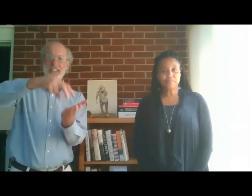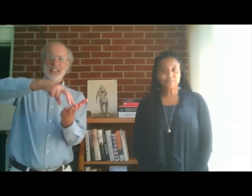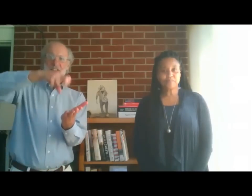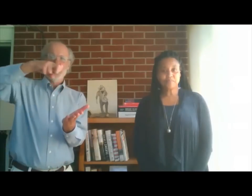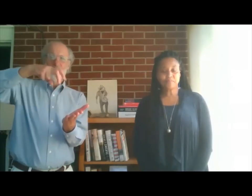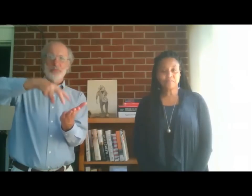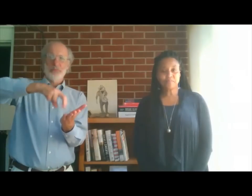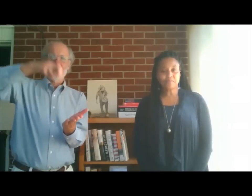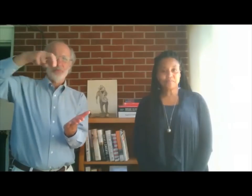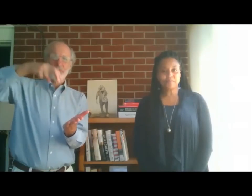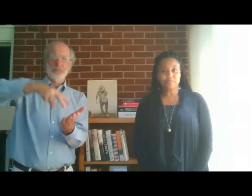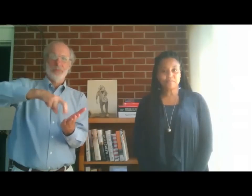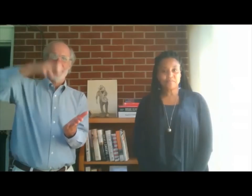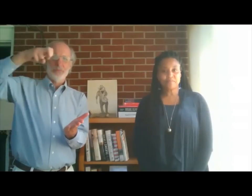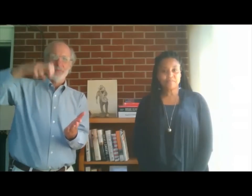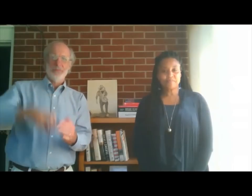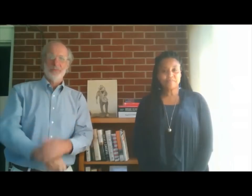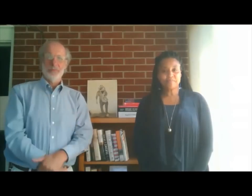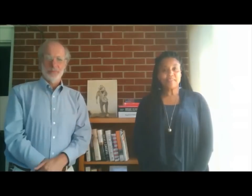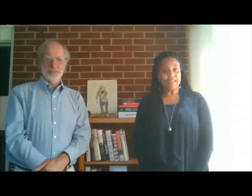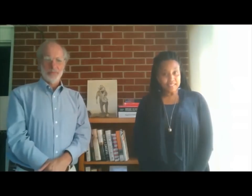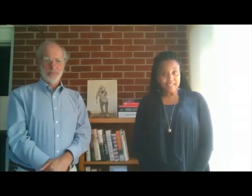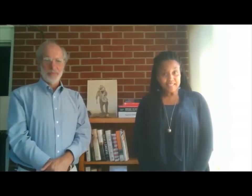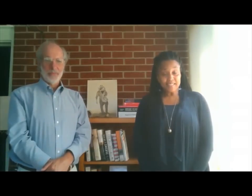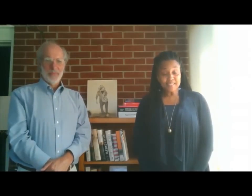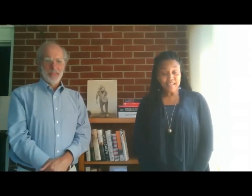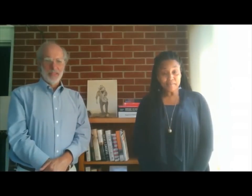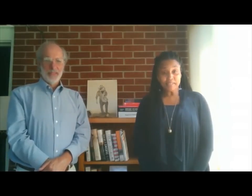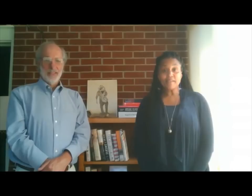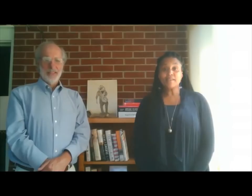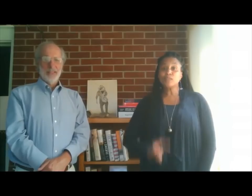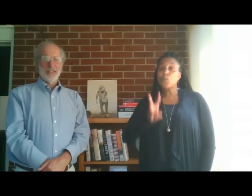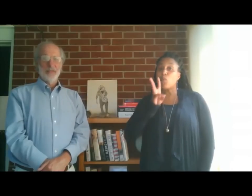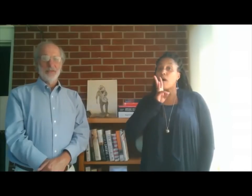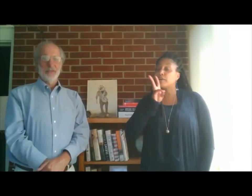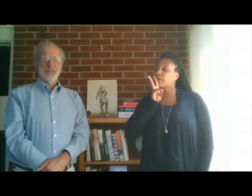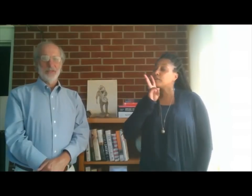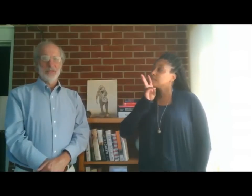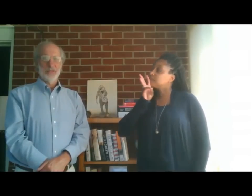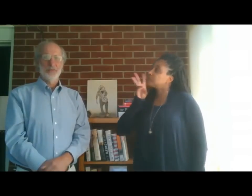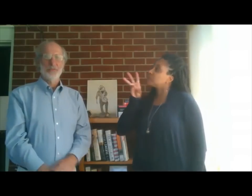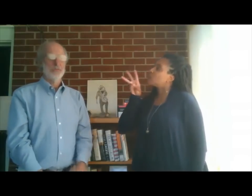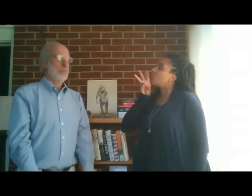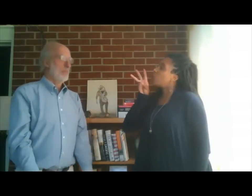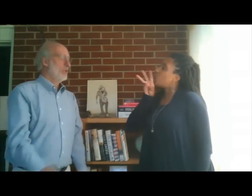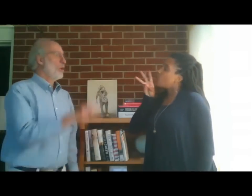That's right. Jump. And the last in this segment is water.